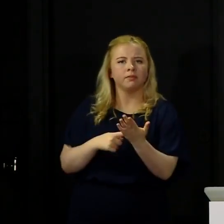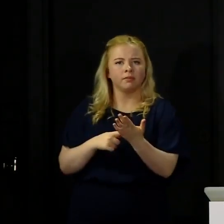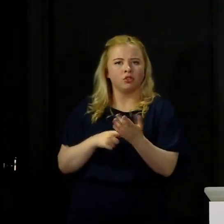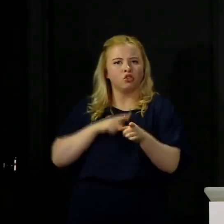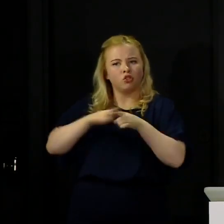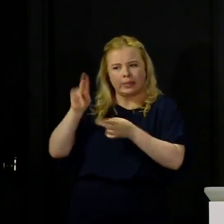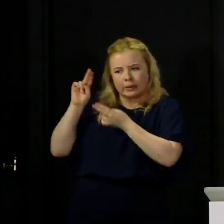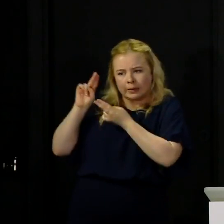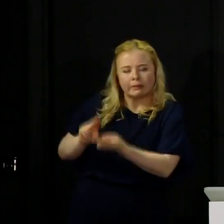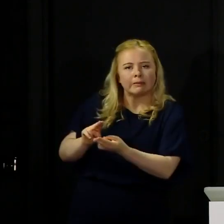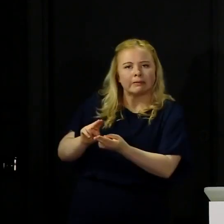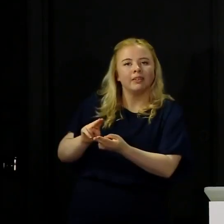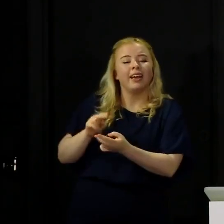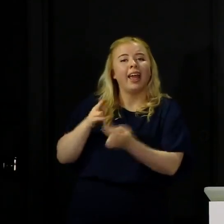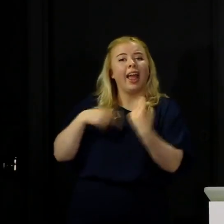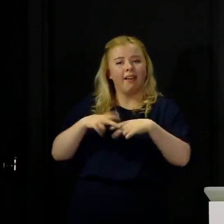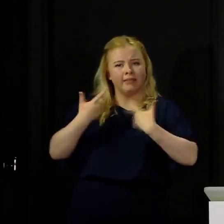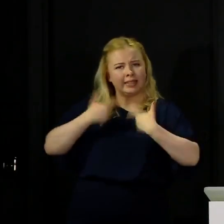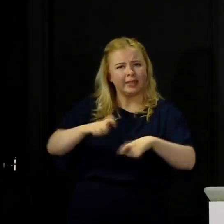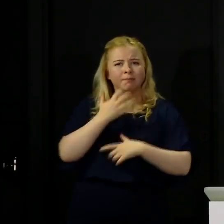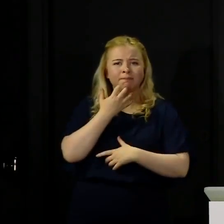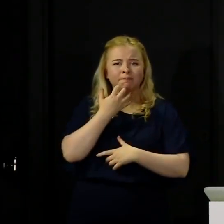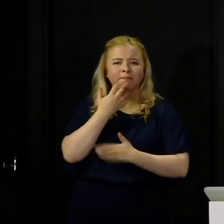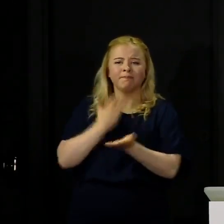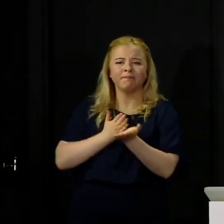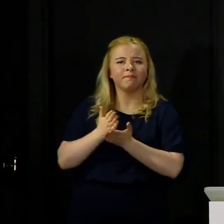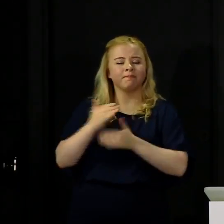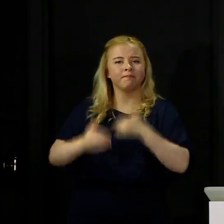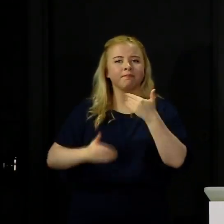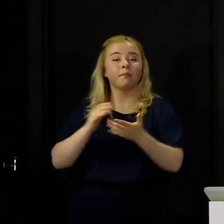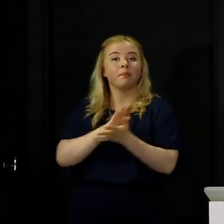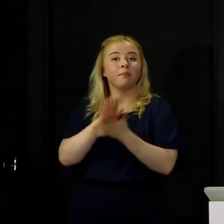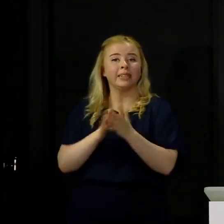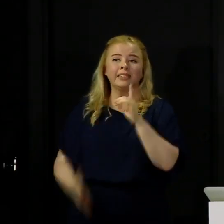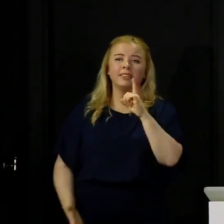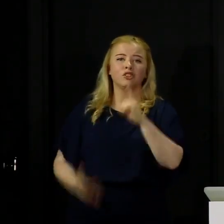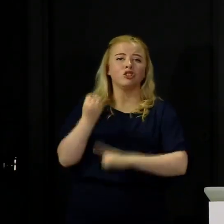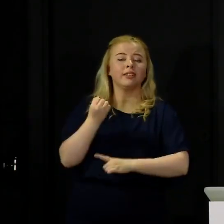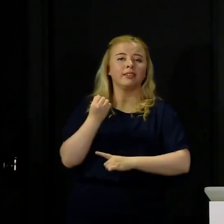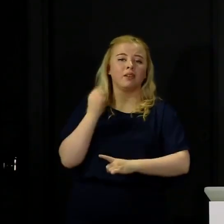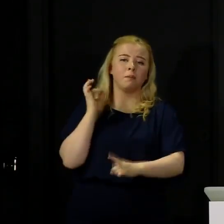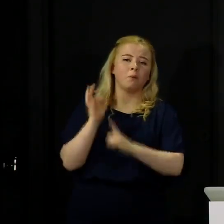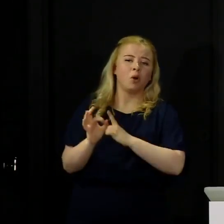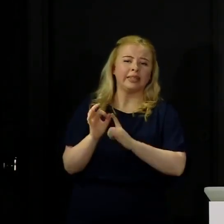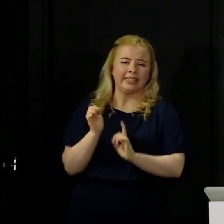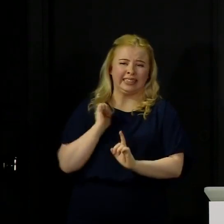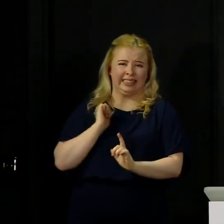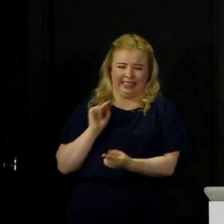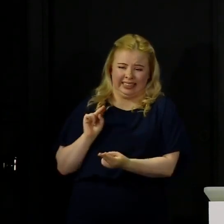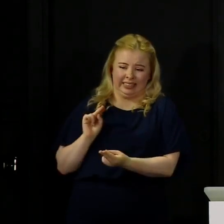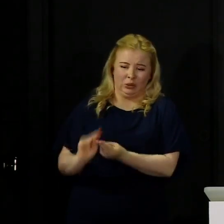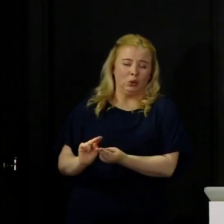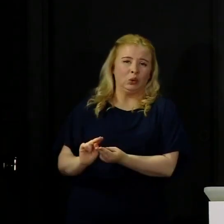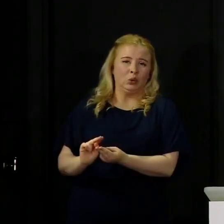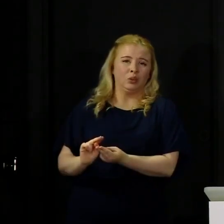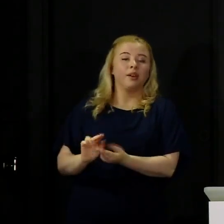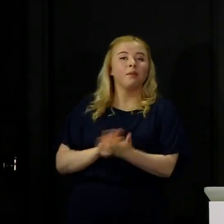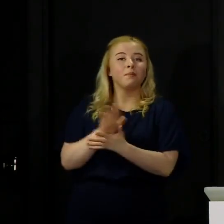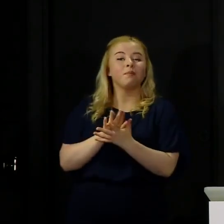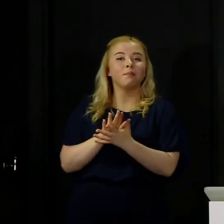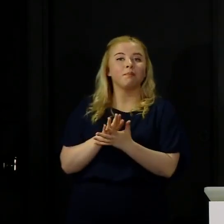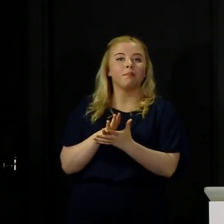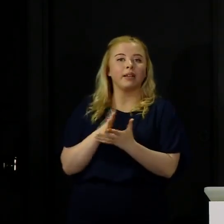it down to a low level. If we can just keep doing that to get to the point where it is almost eradicated, then that